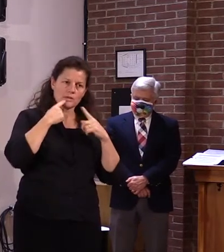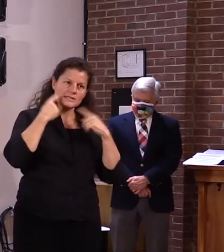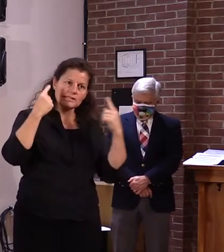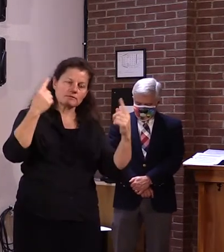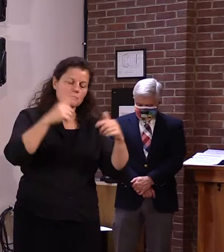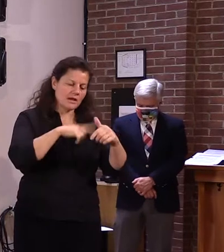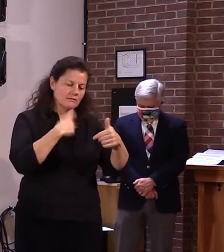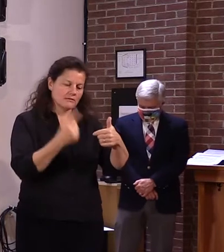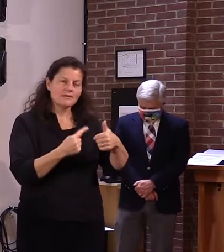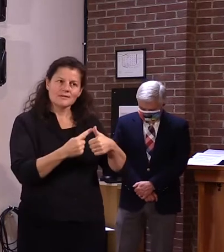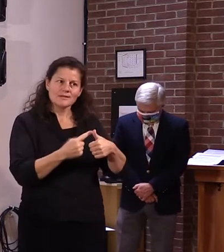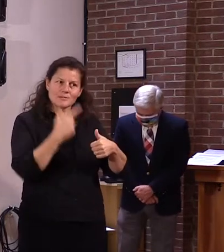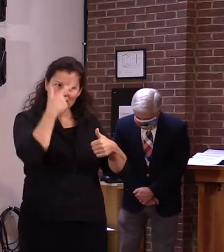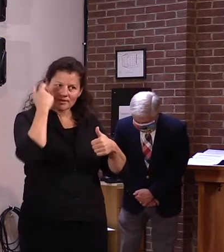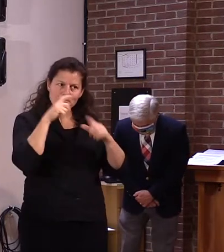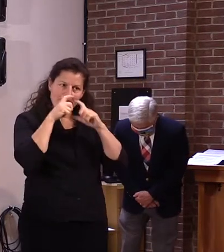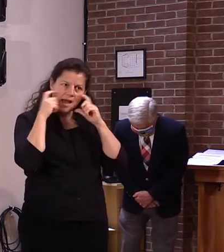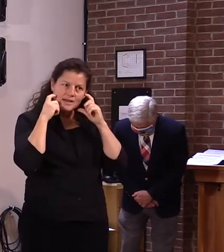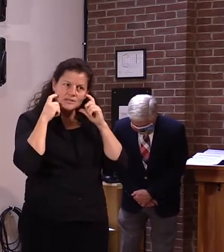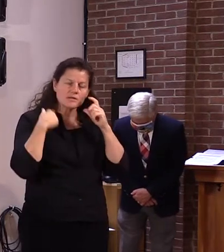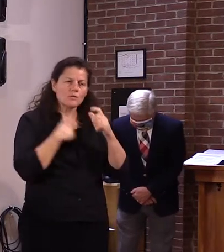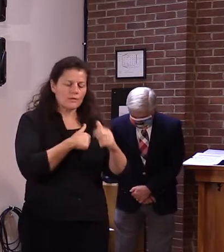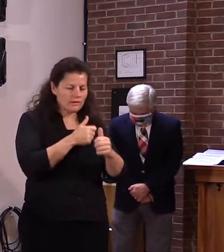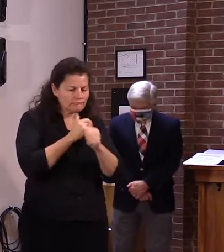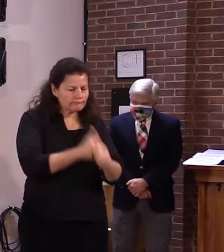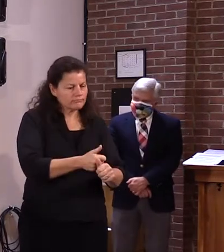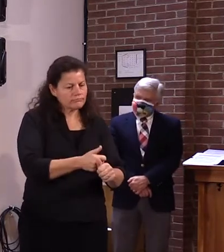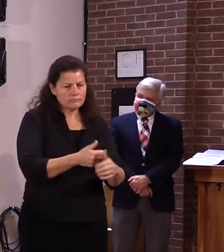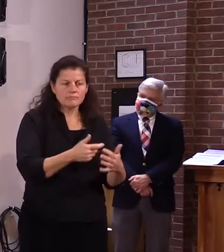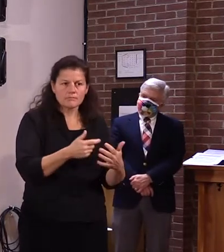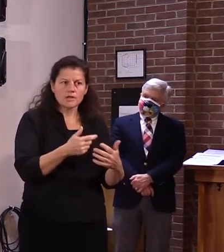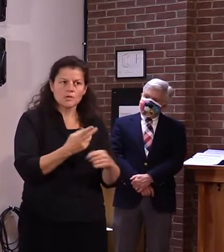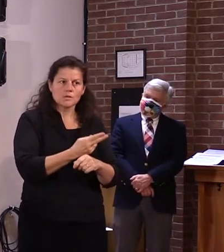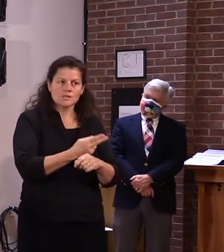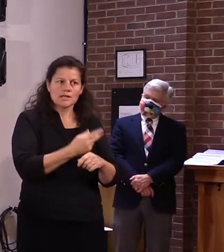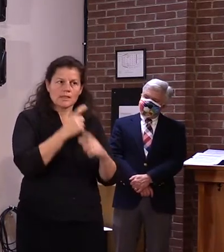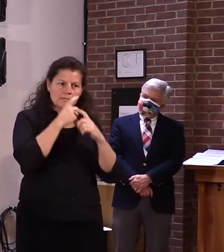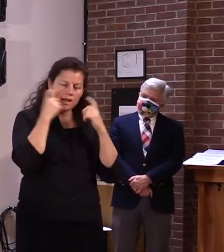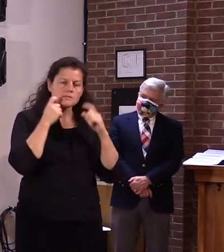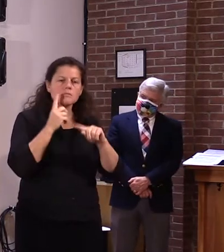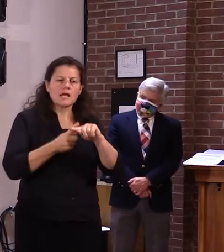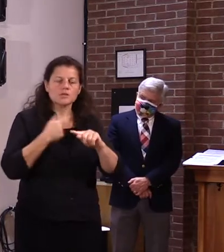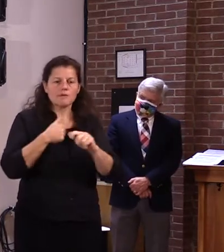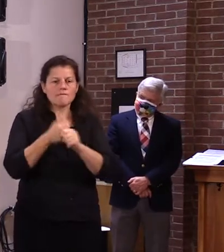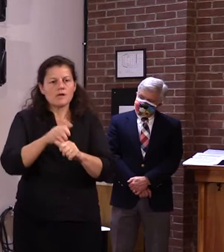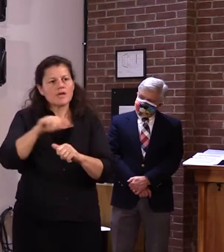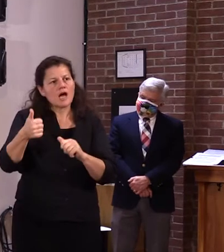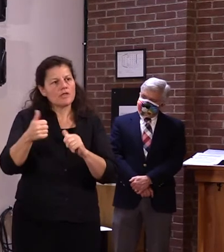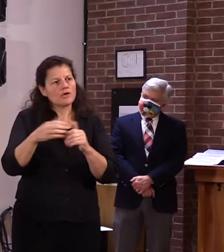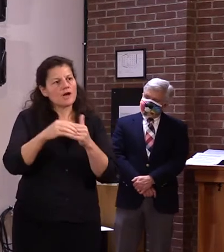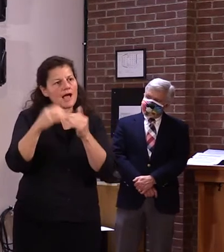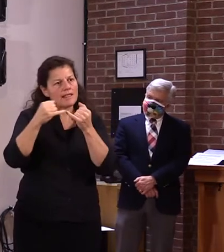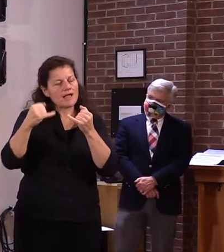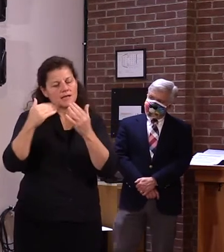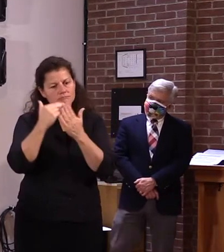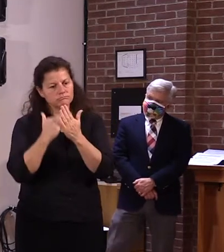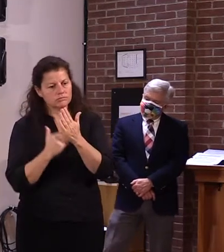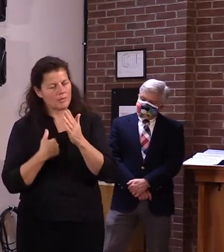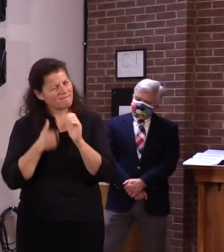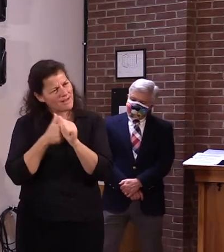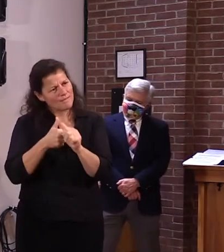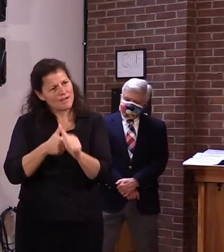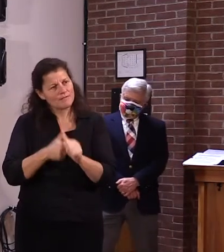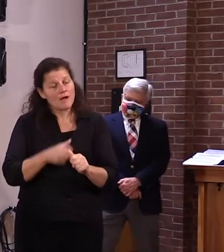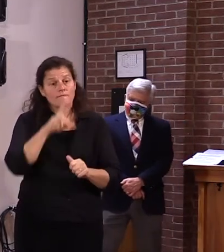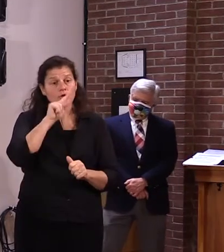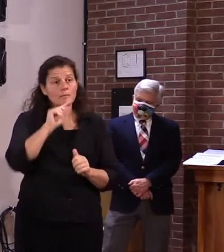compliant. We've taken those prevention guidelines to heart, and Vermonters have done the right